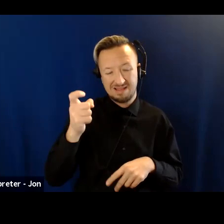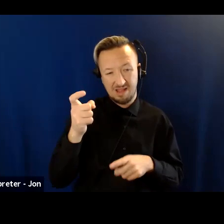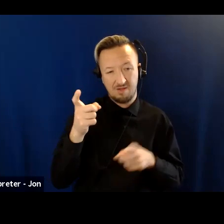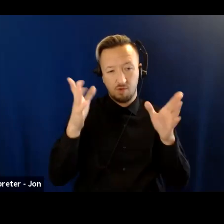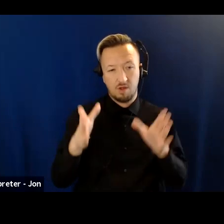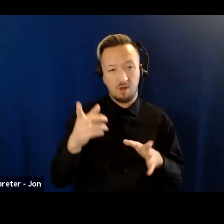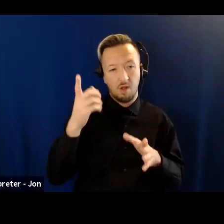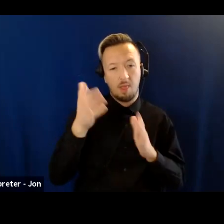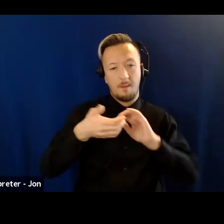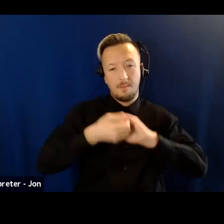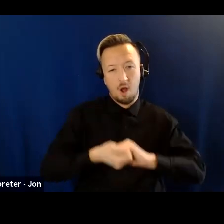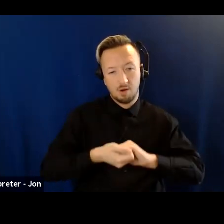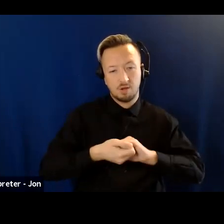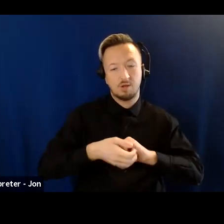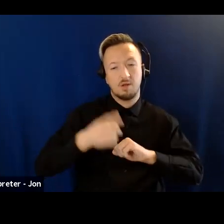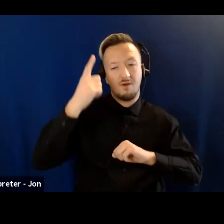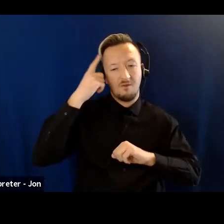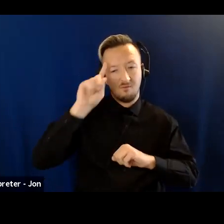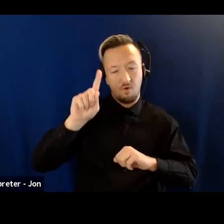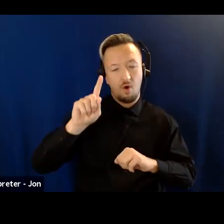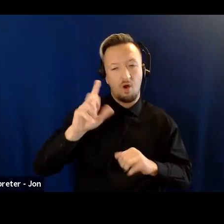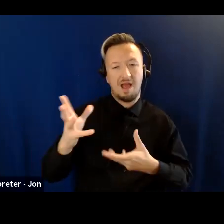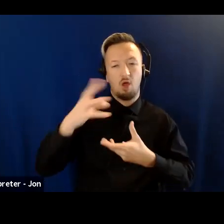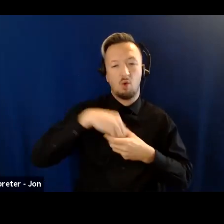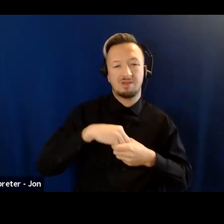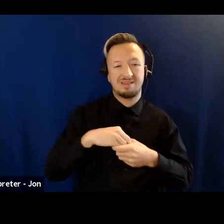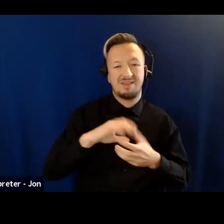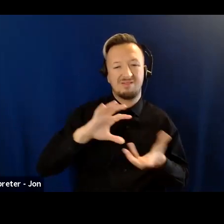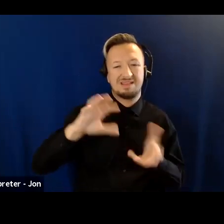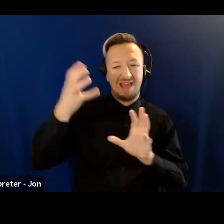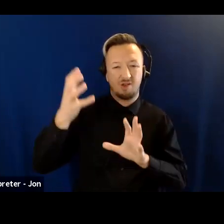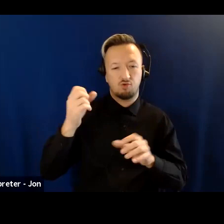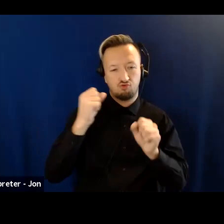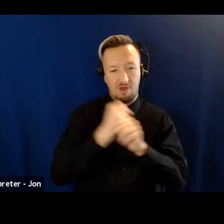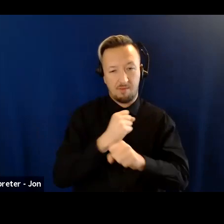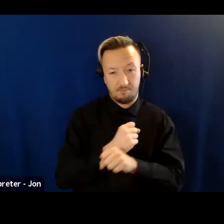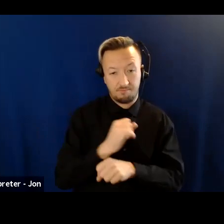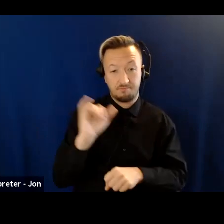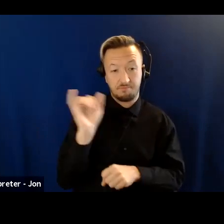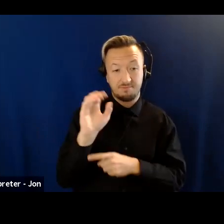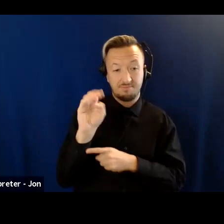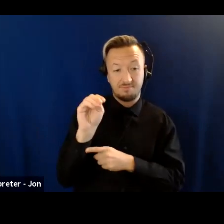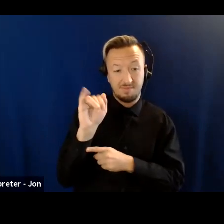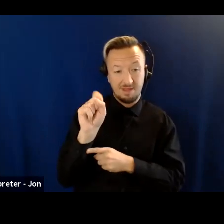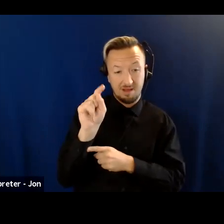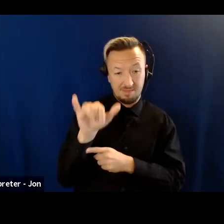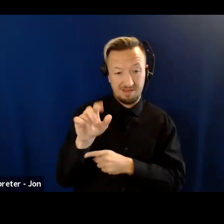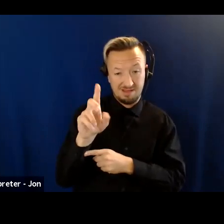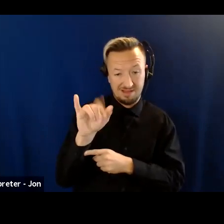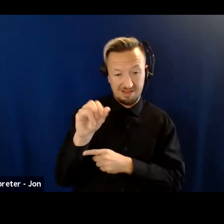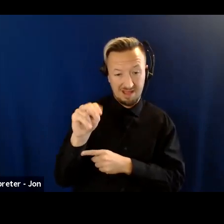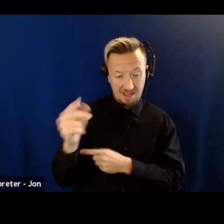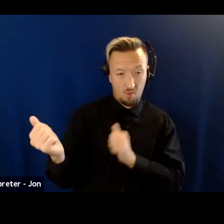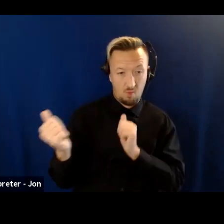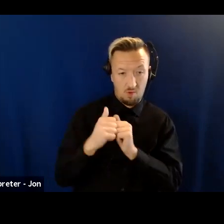for Inclusive Disaster Strategies. And with us, we have Misty Dion, the CEO of Roads to Freedom Center for